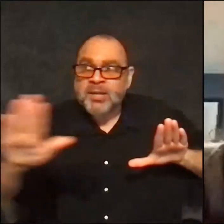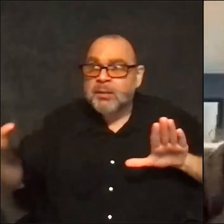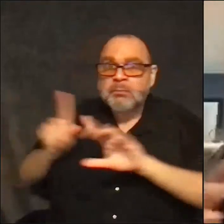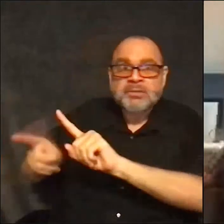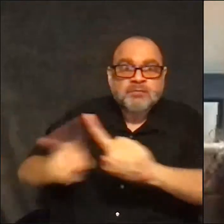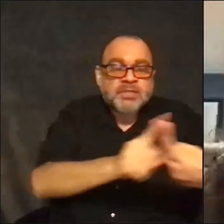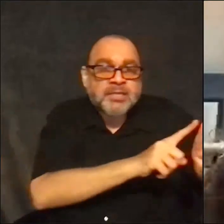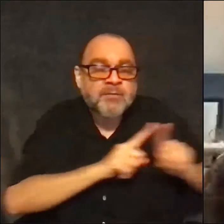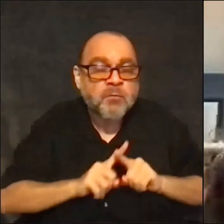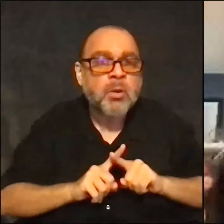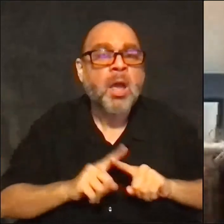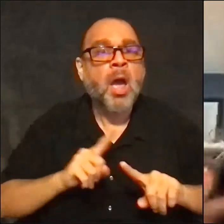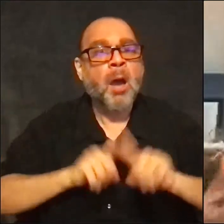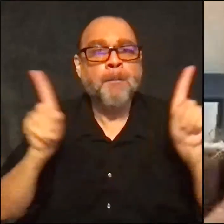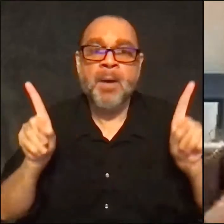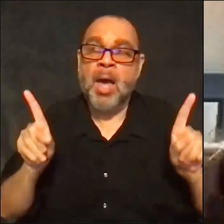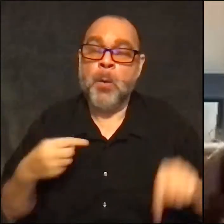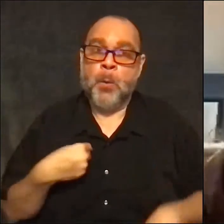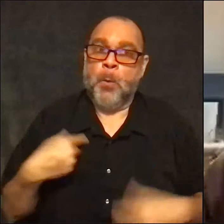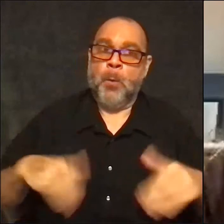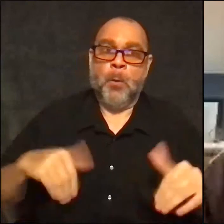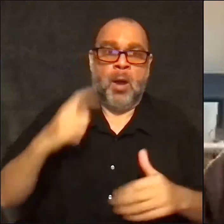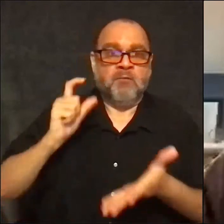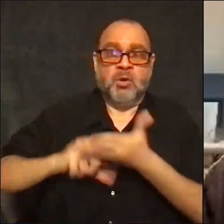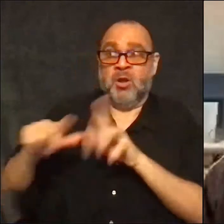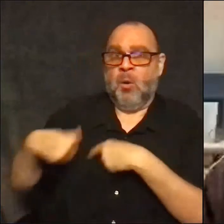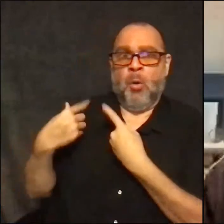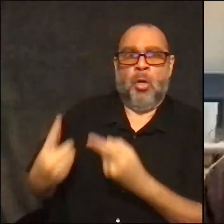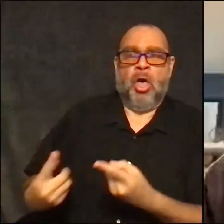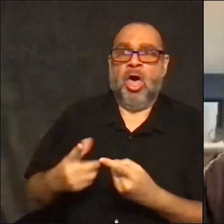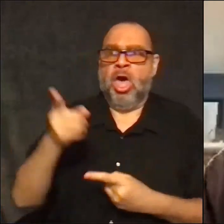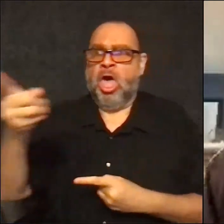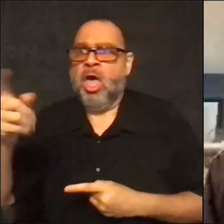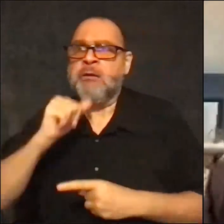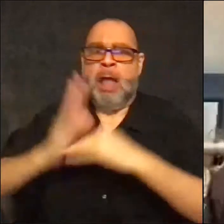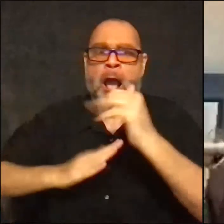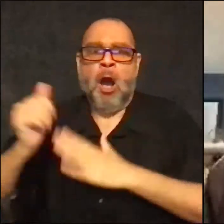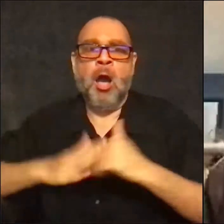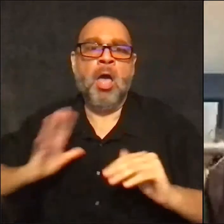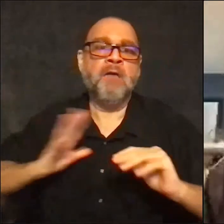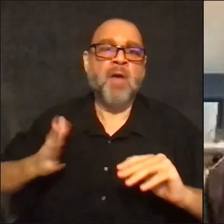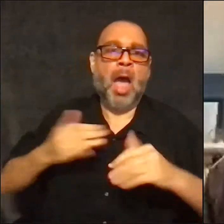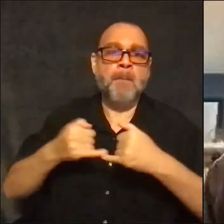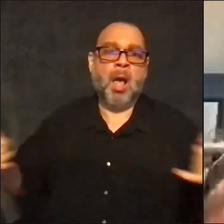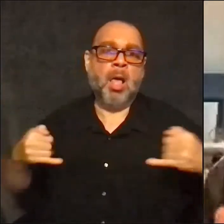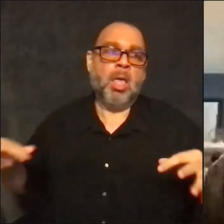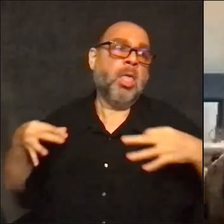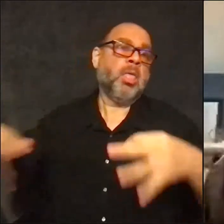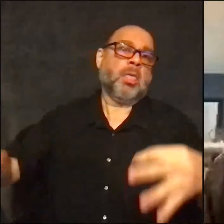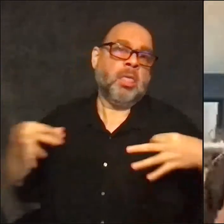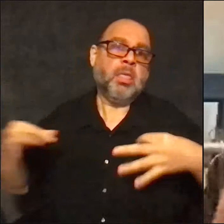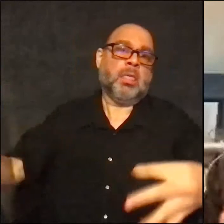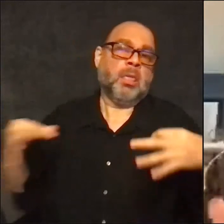you move that line in order to make someone else be comfortable. Because at the end of the day, it